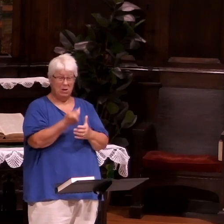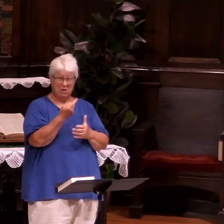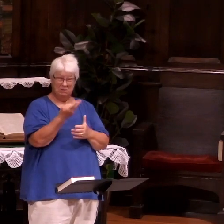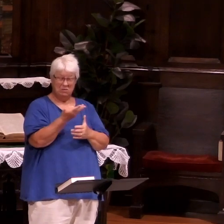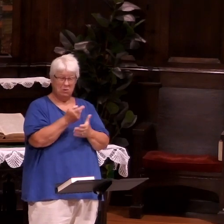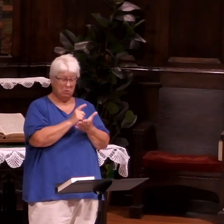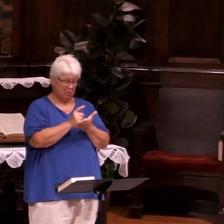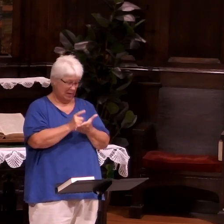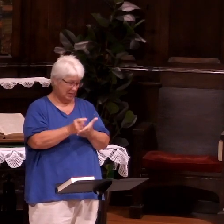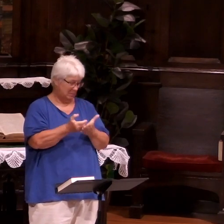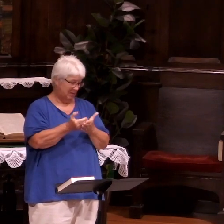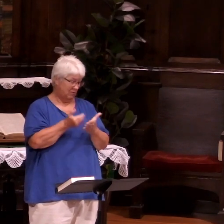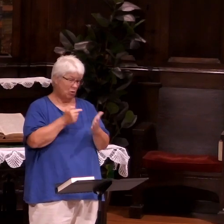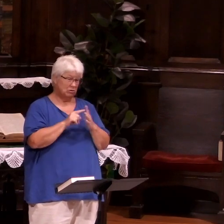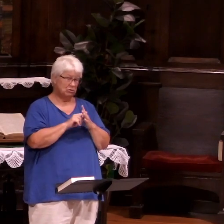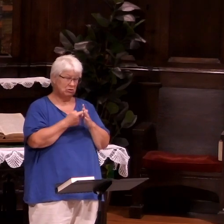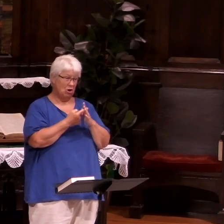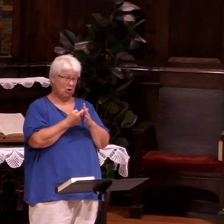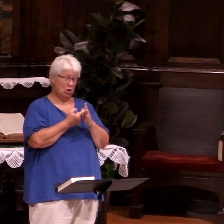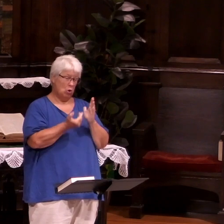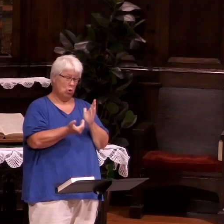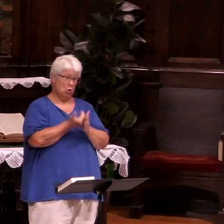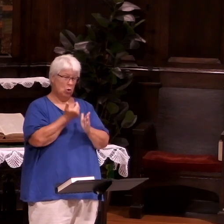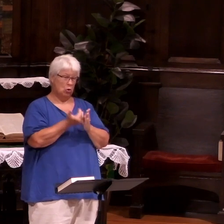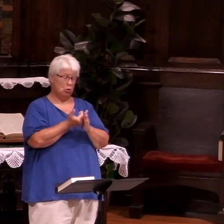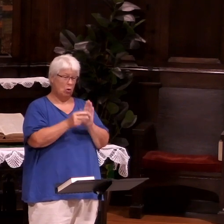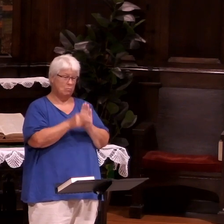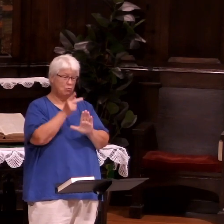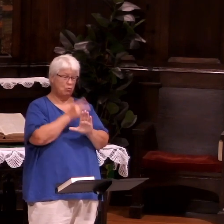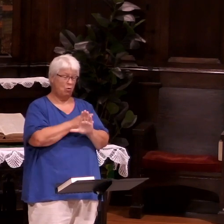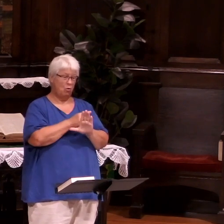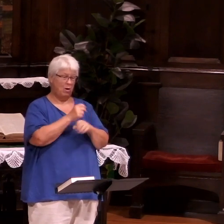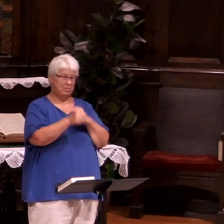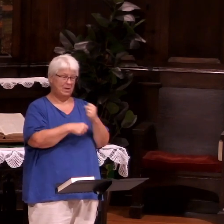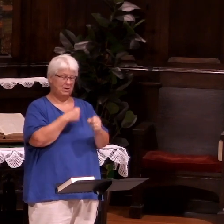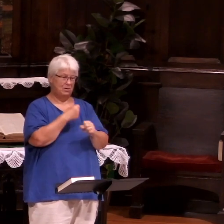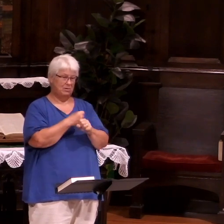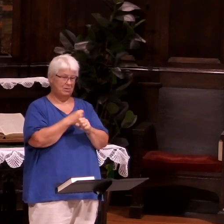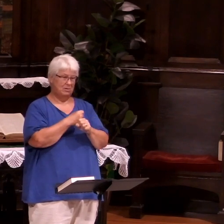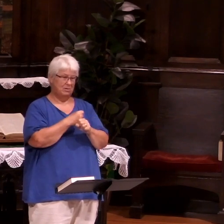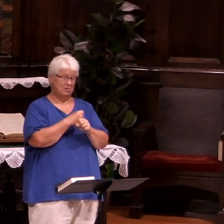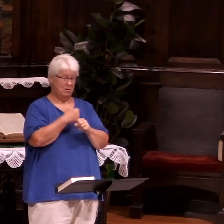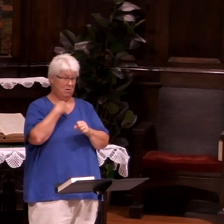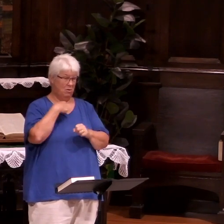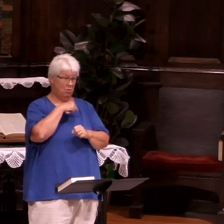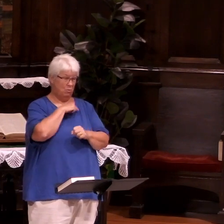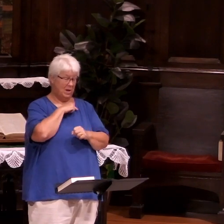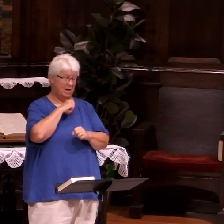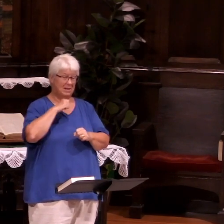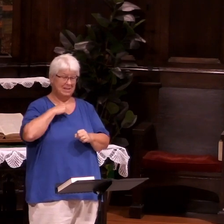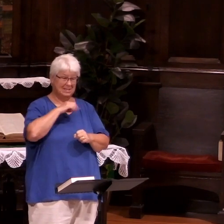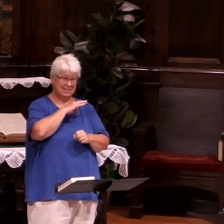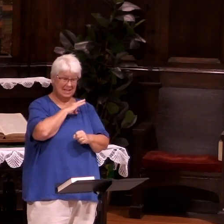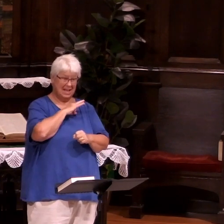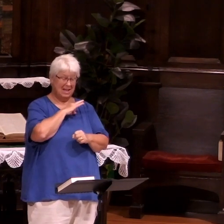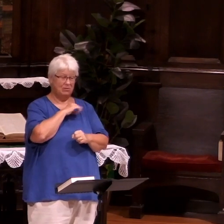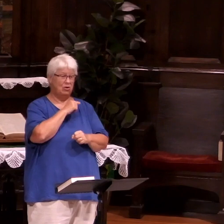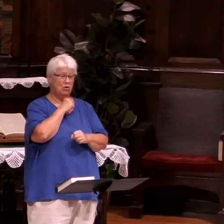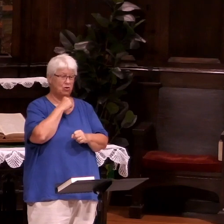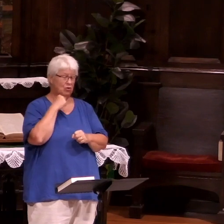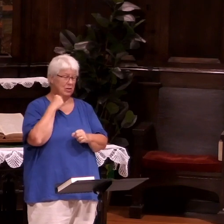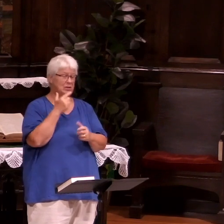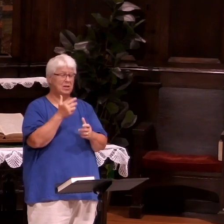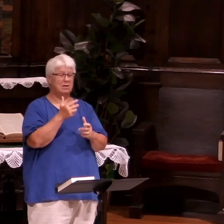weeks away from starting our new program year. We, your staff and clergy, are